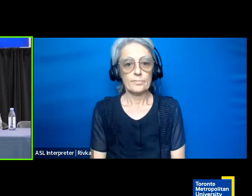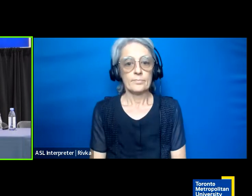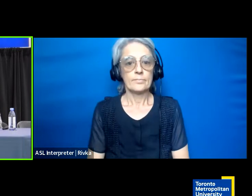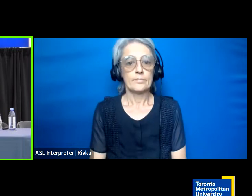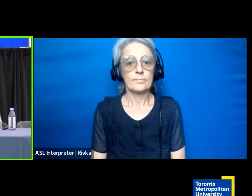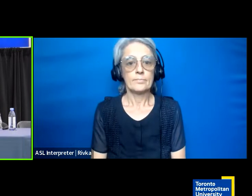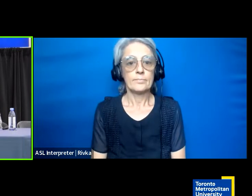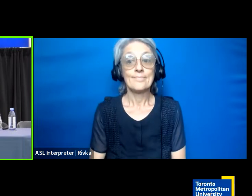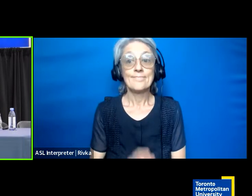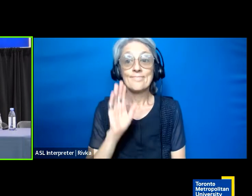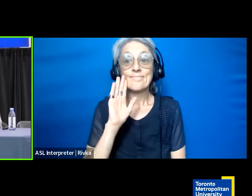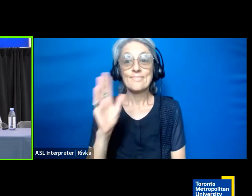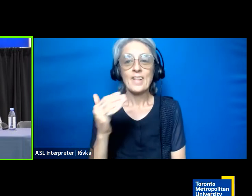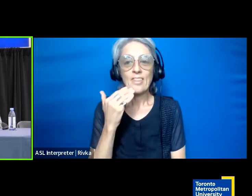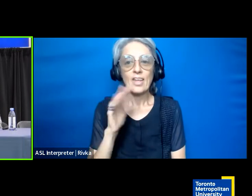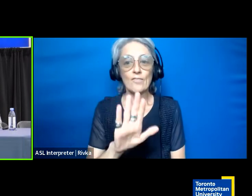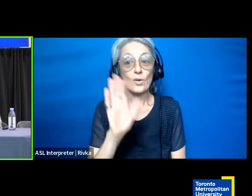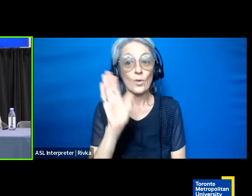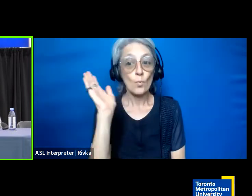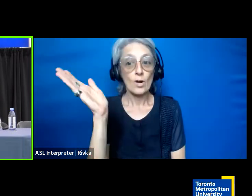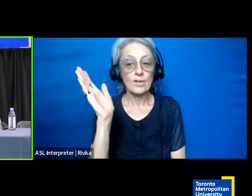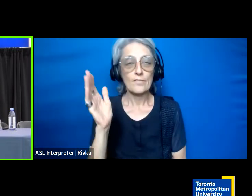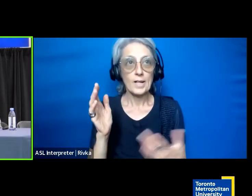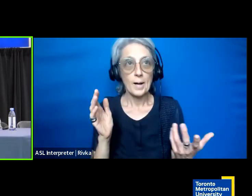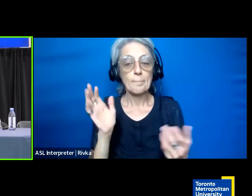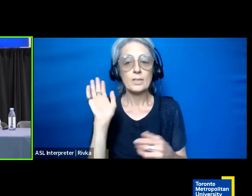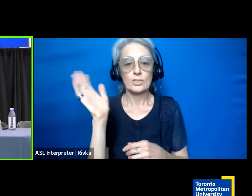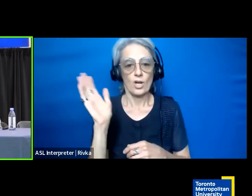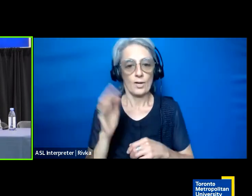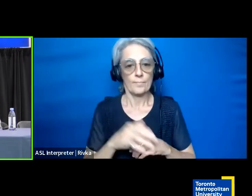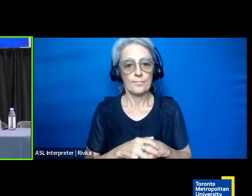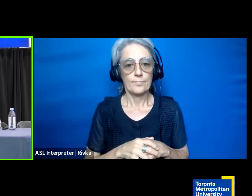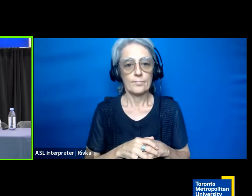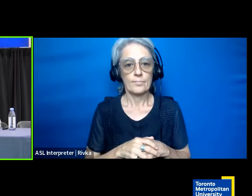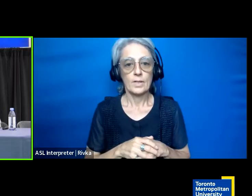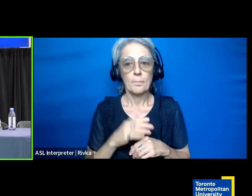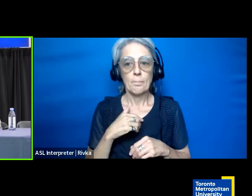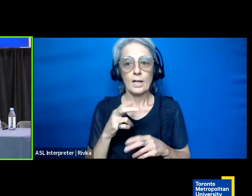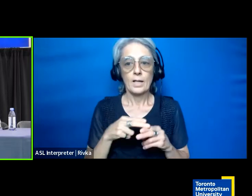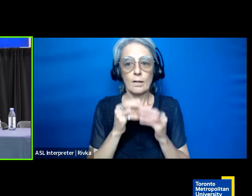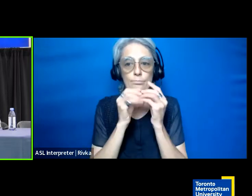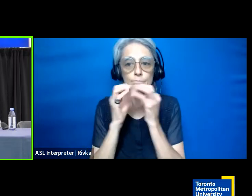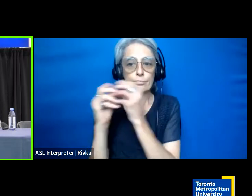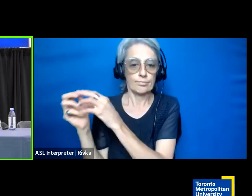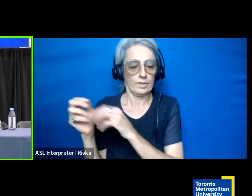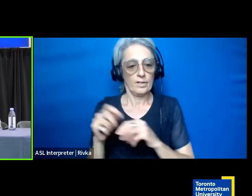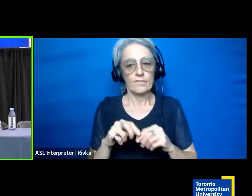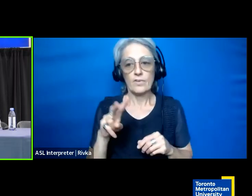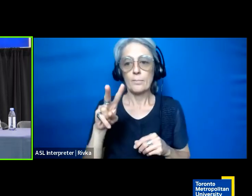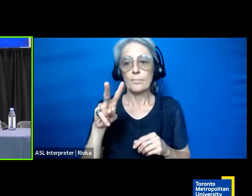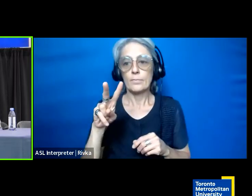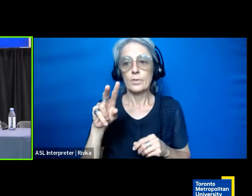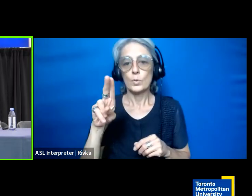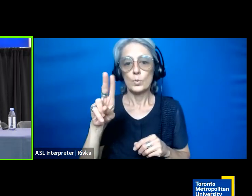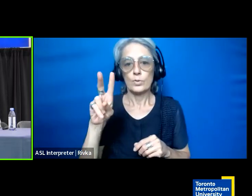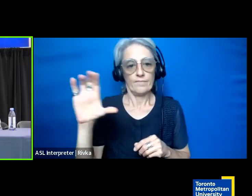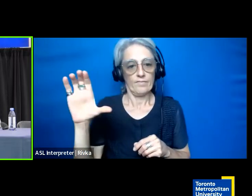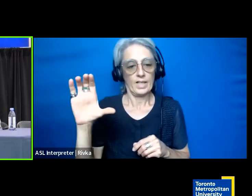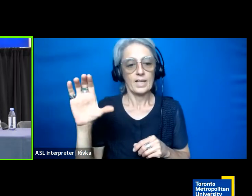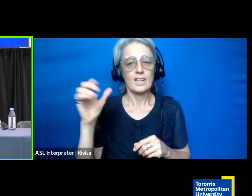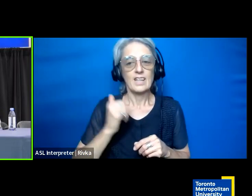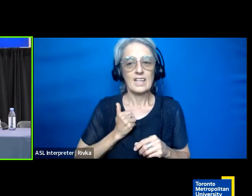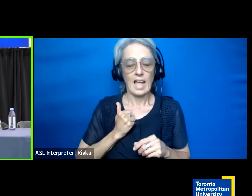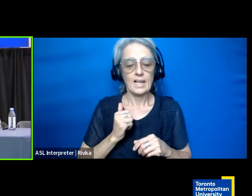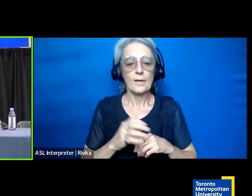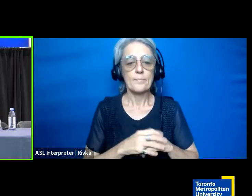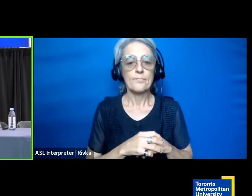Oh, yeah. Hi there. Thank you for your wonderful talk. My name is Tamara Karabchenko from UVic, Canada. My question is,